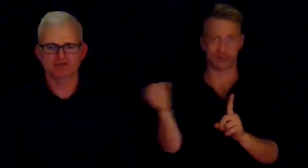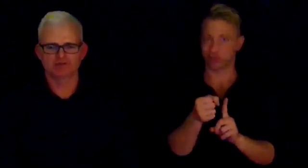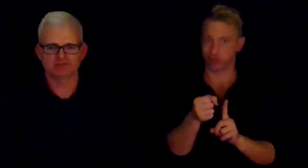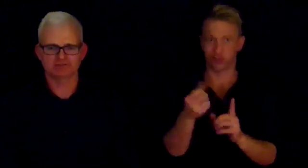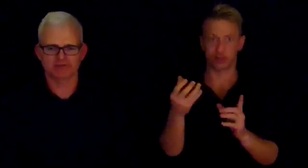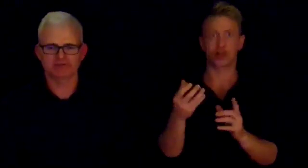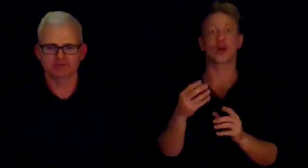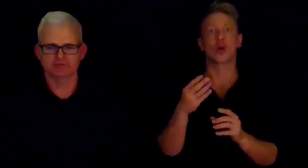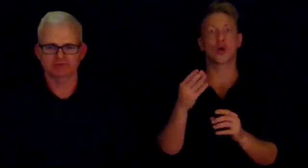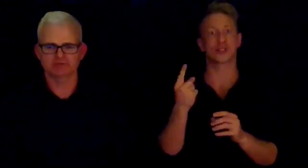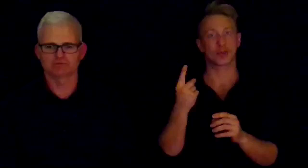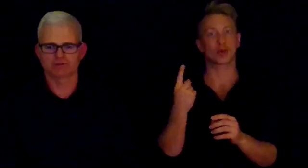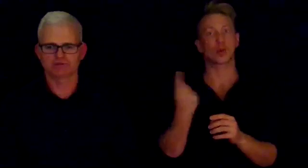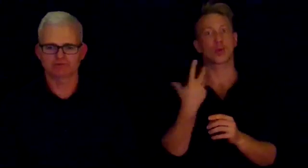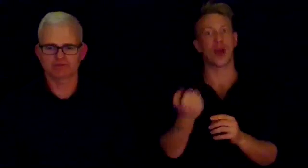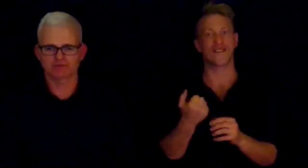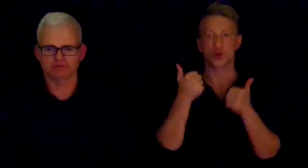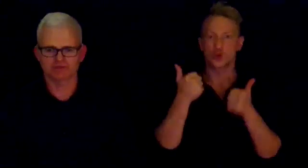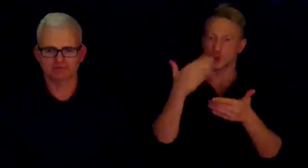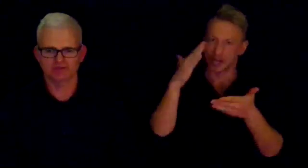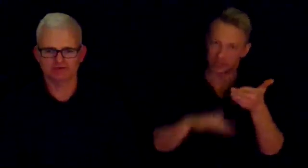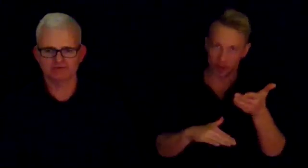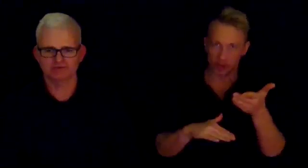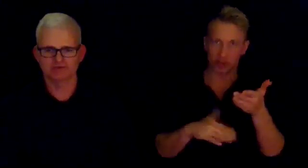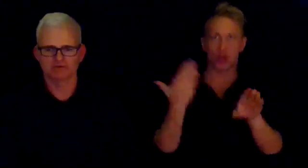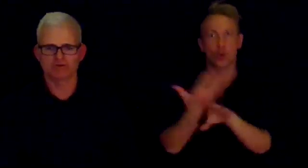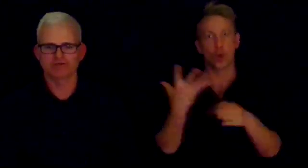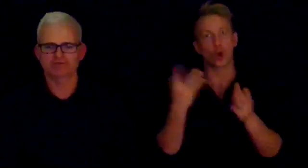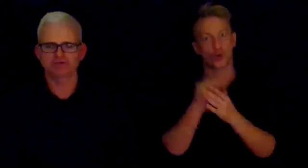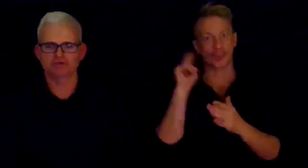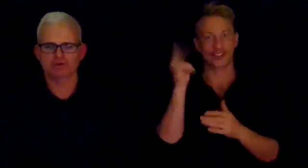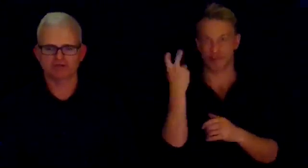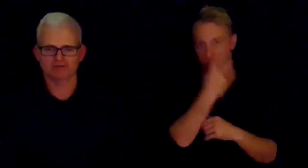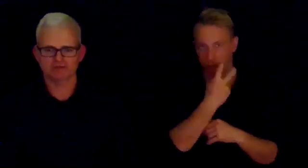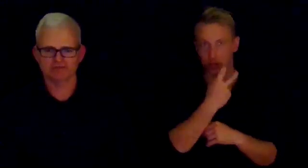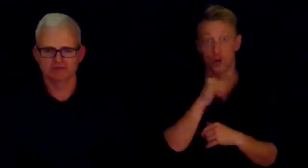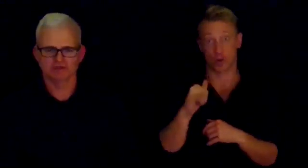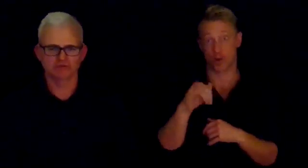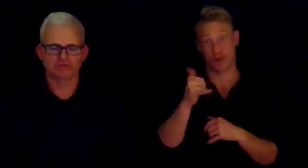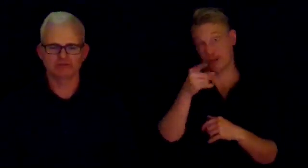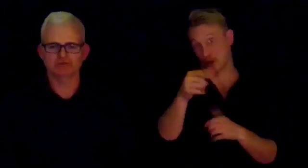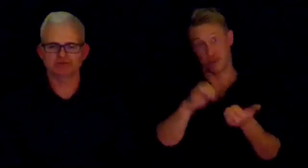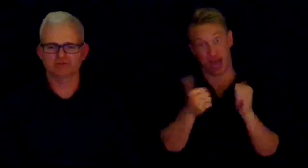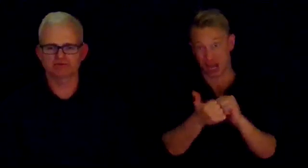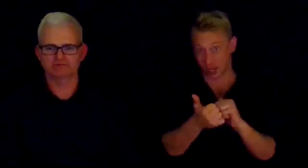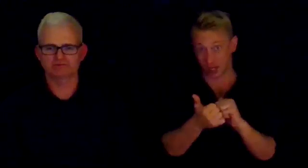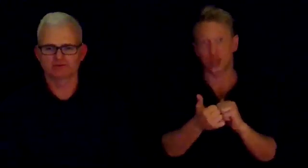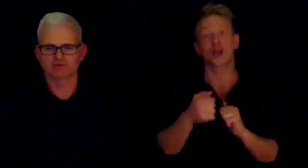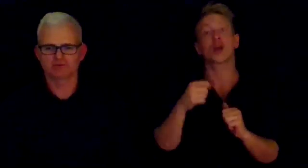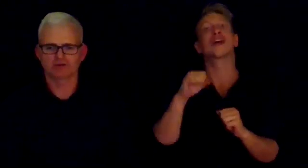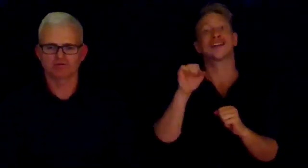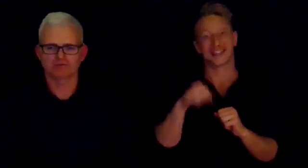has good experience with working with people with deafblindness, or even your partner. I would bring